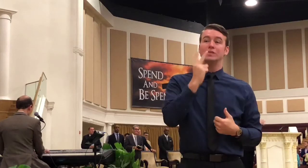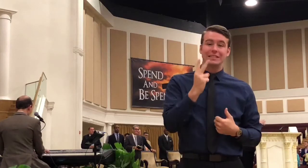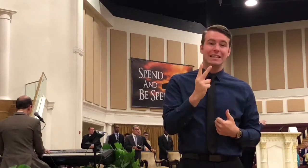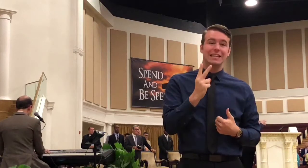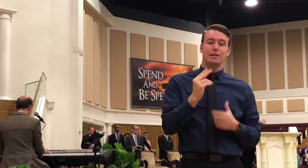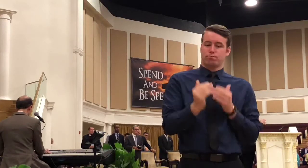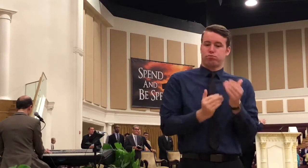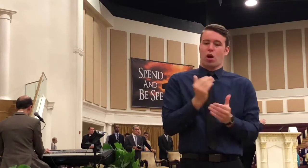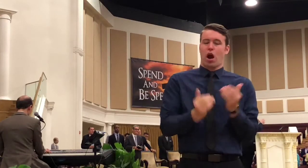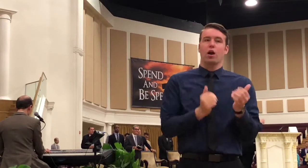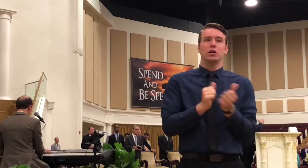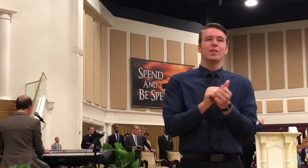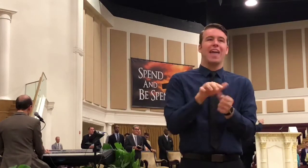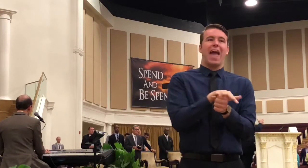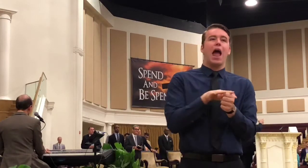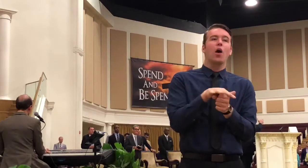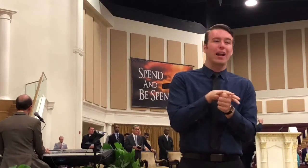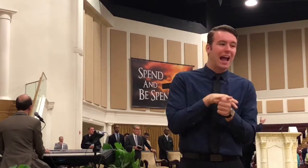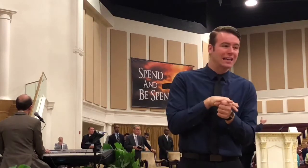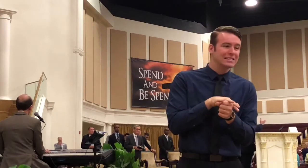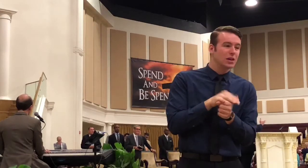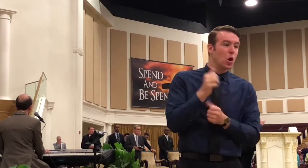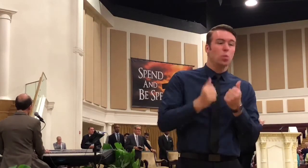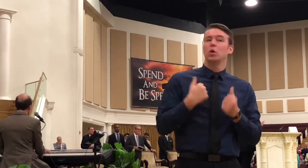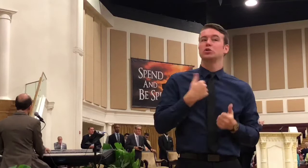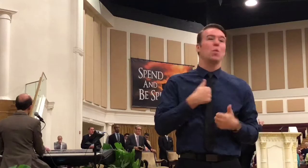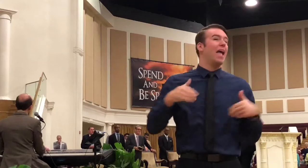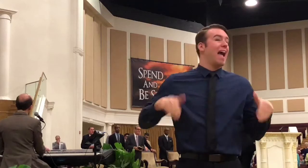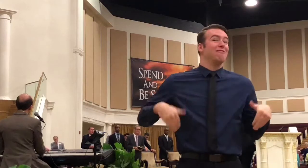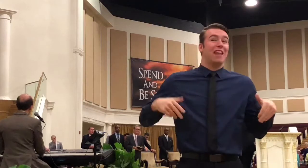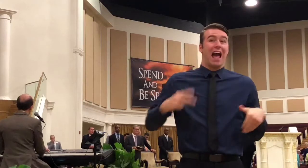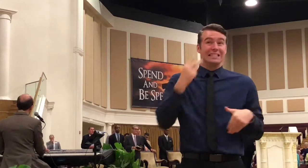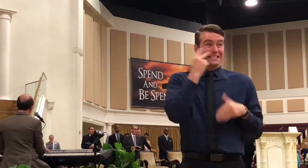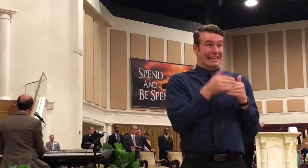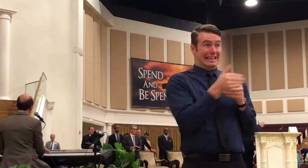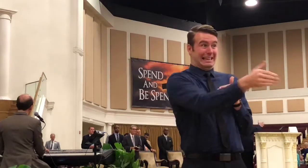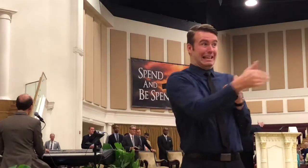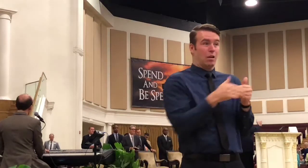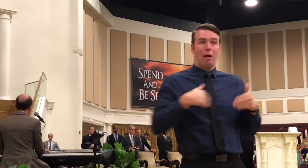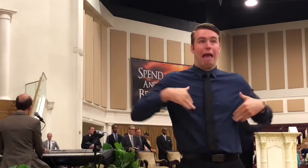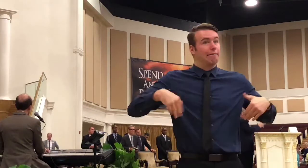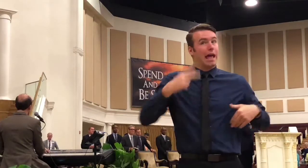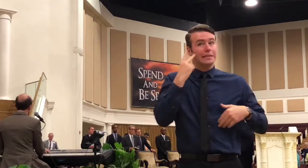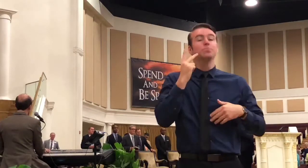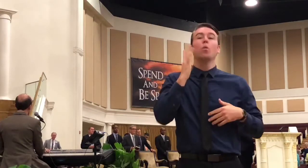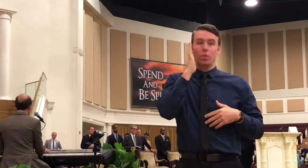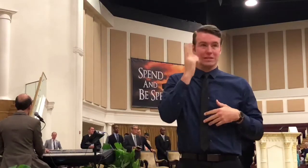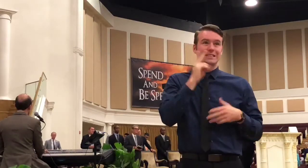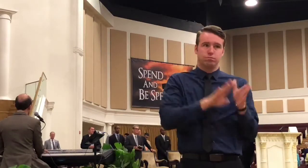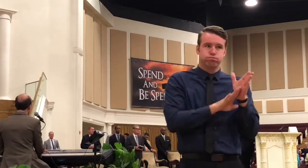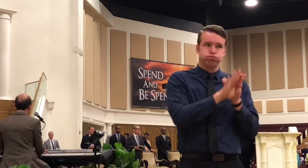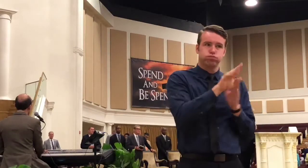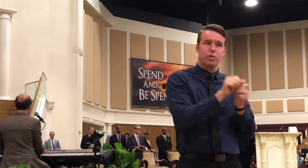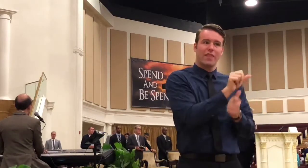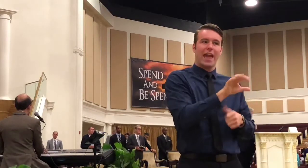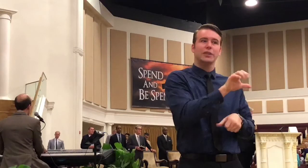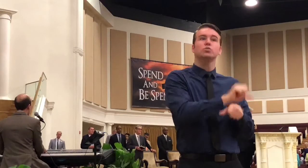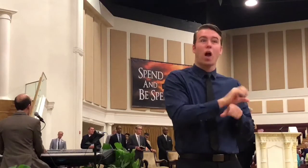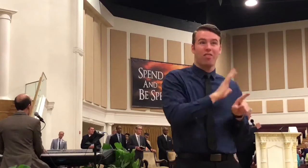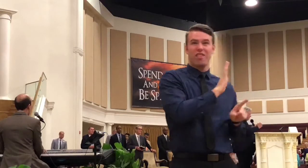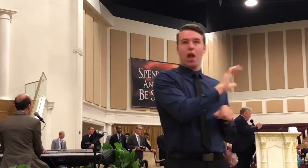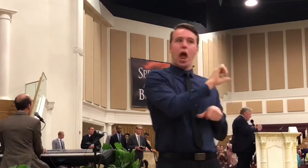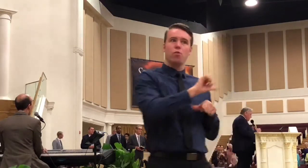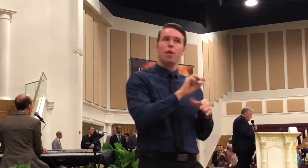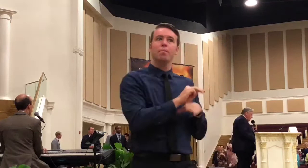we're going to see progress in areas that we have not seen here before because of their anointed ministry. So I'm just praying